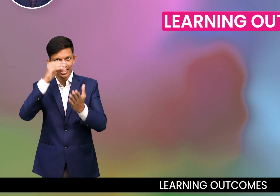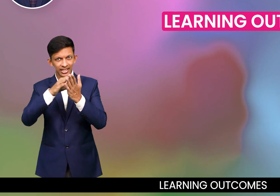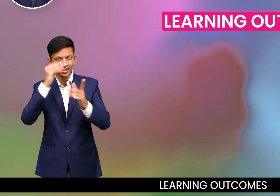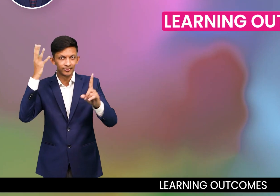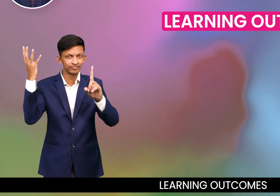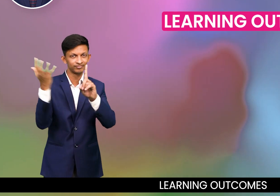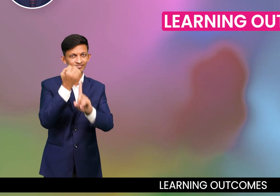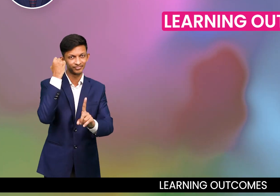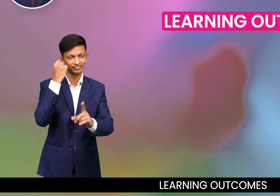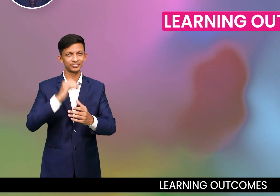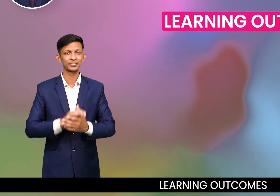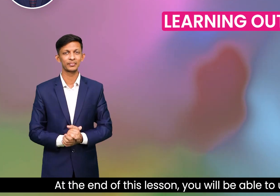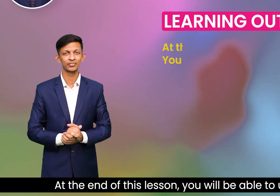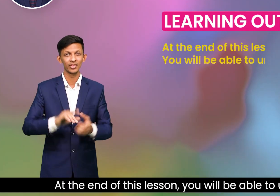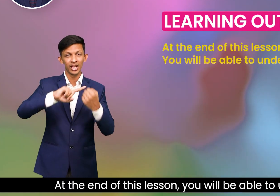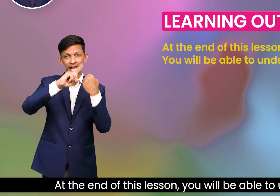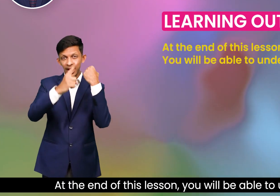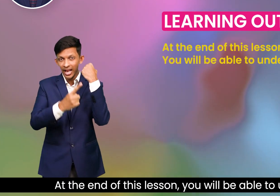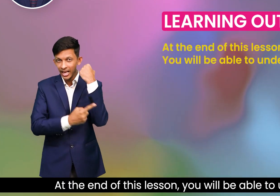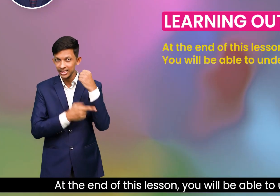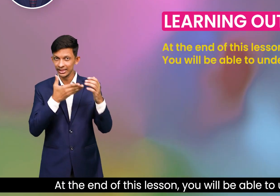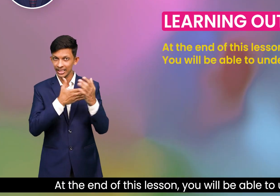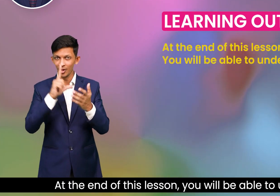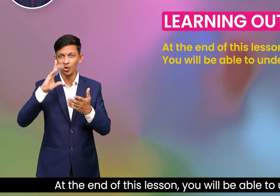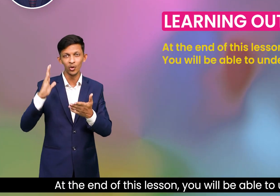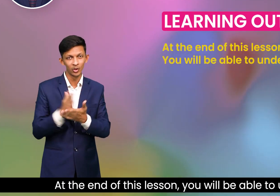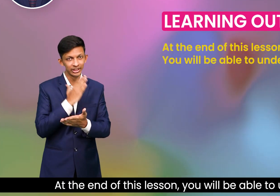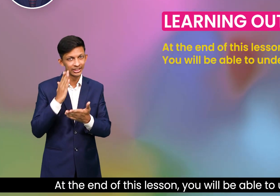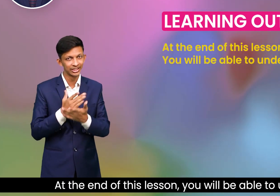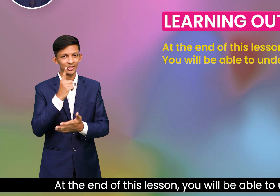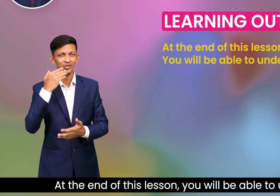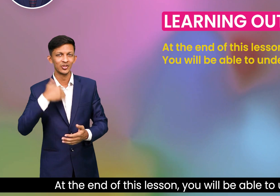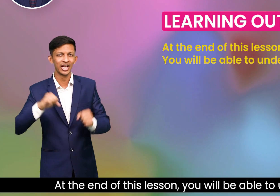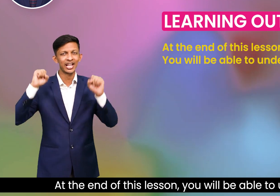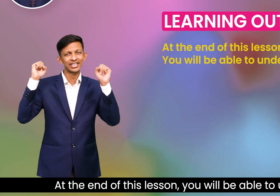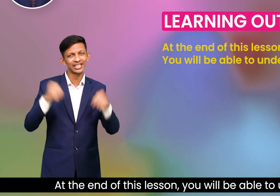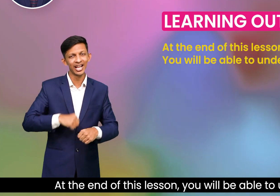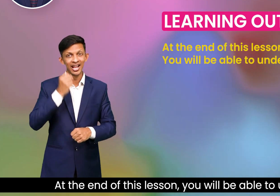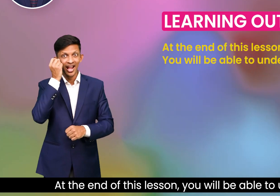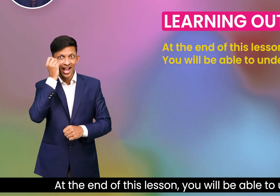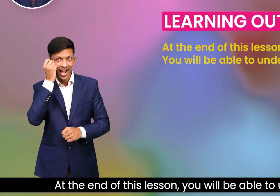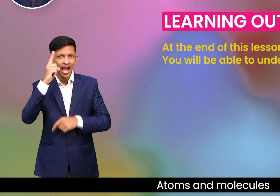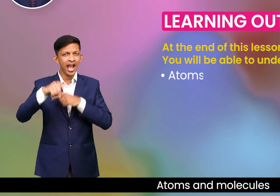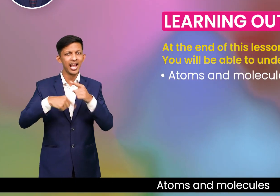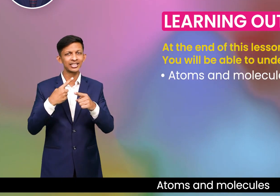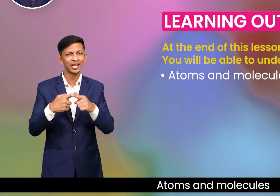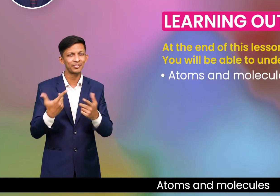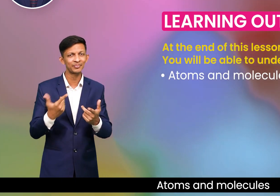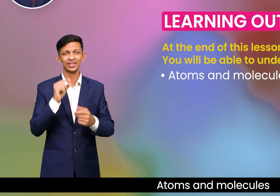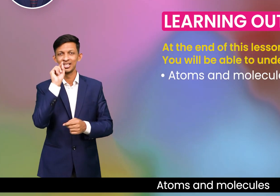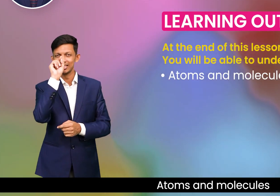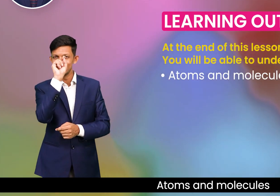Learning outcomes. At the end of this lesson, you will be able to understand about atoms